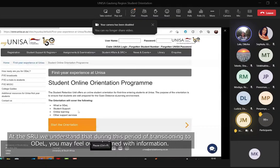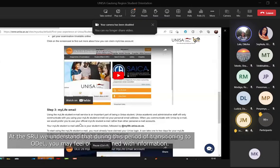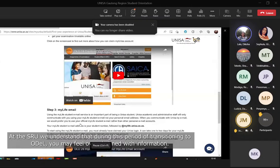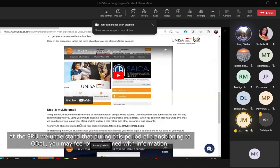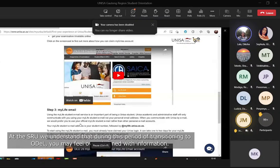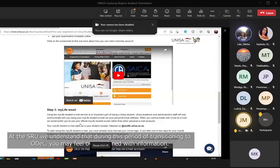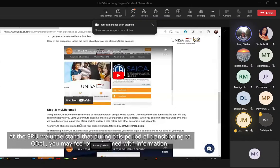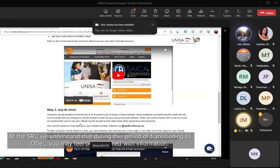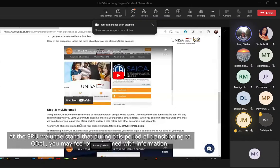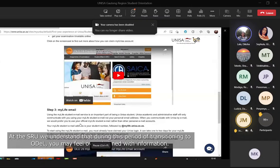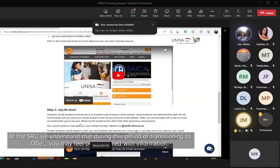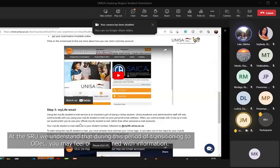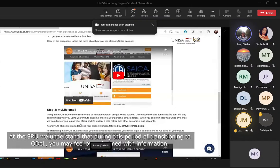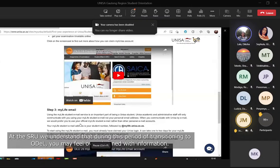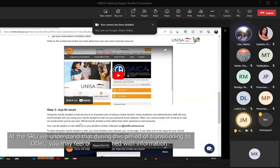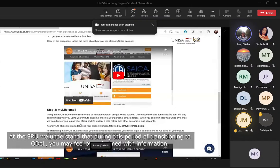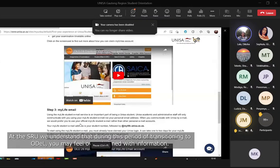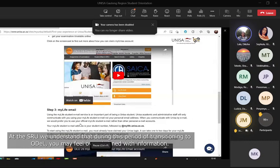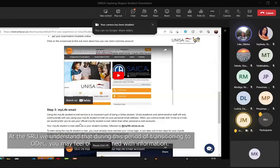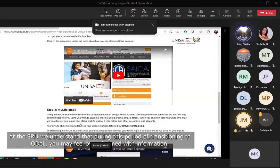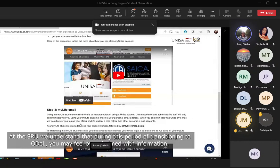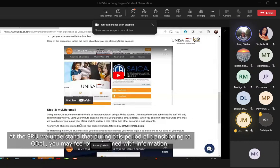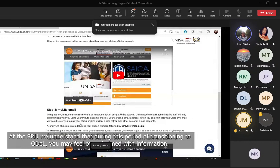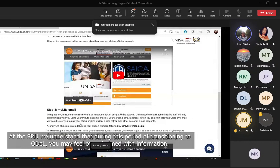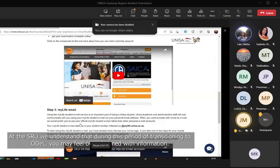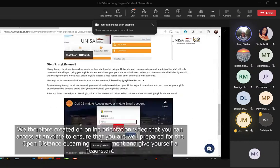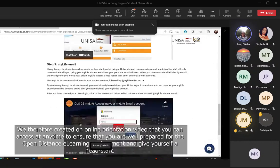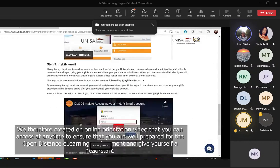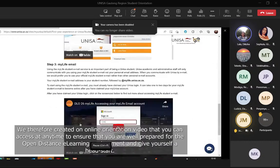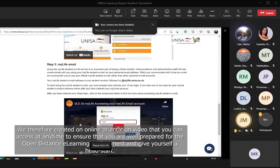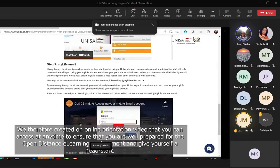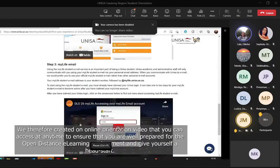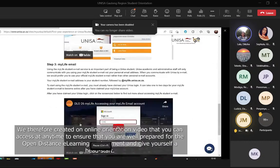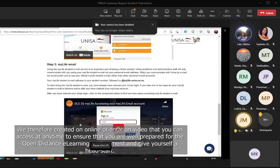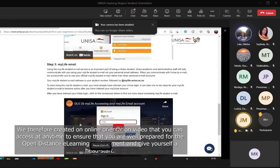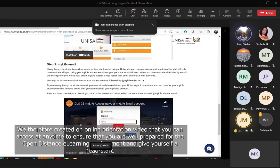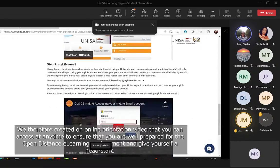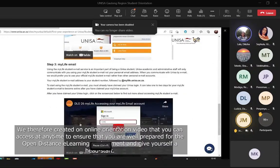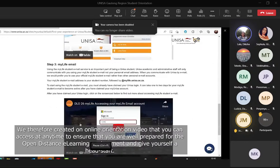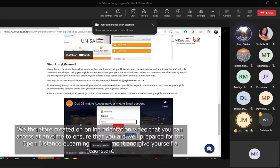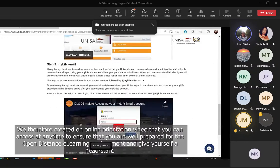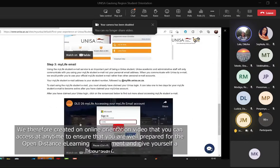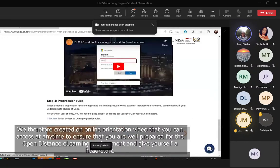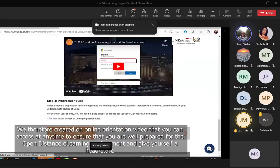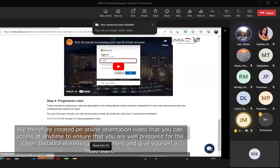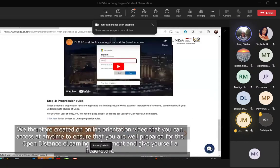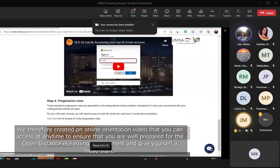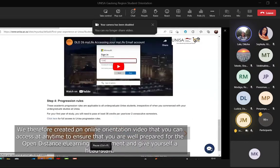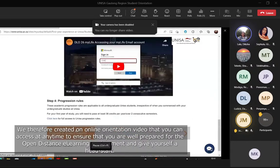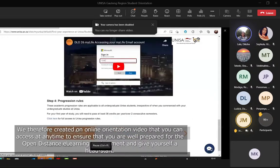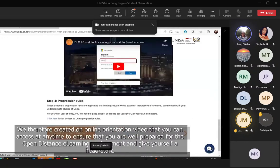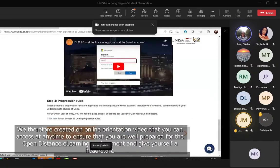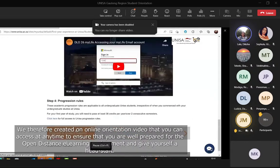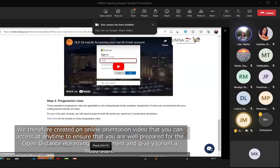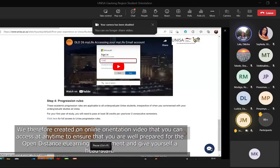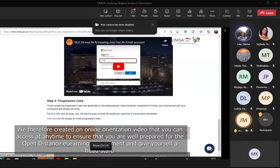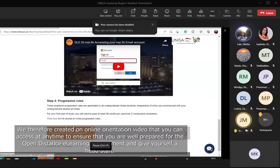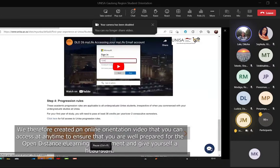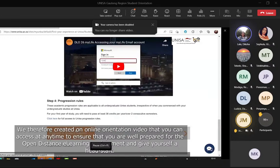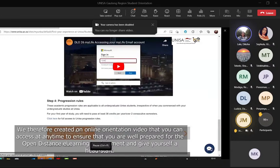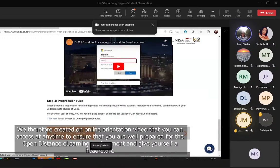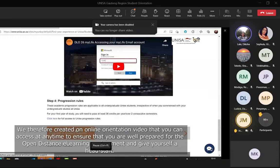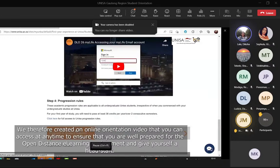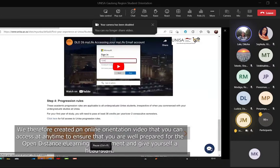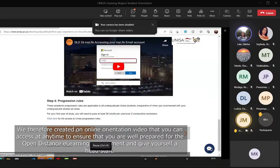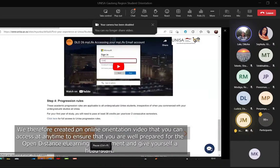to ensure that you are well prepared for the open distance learning environment and give yourself a head start another